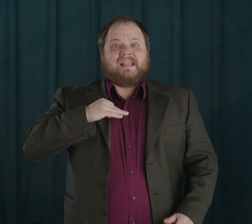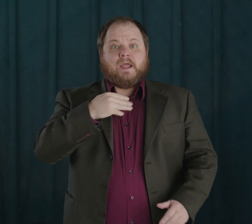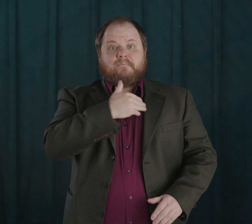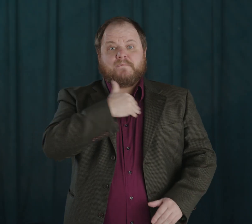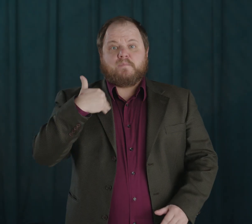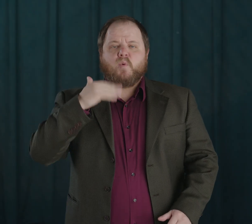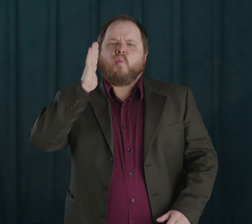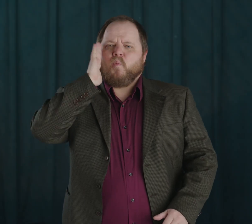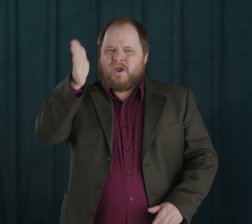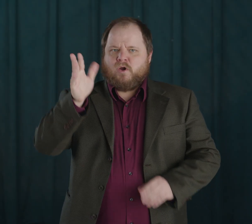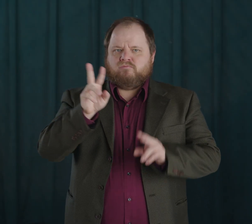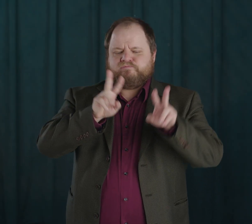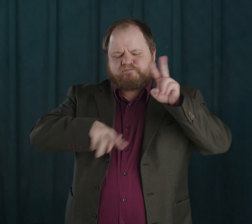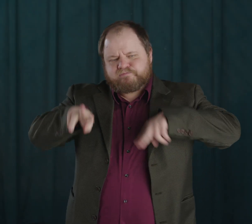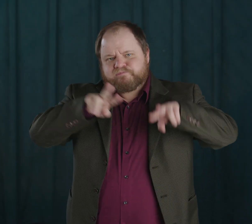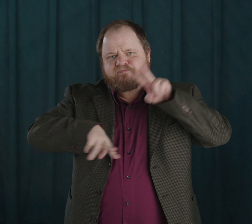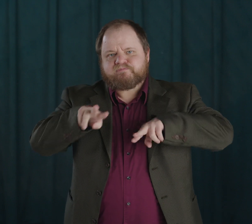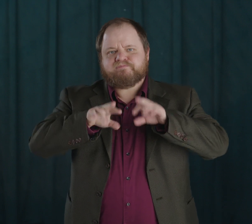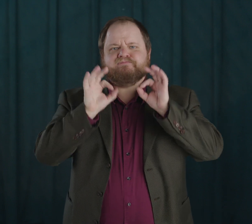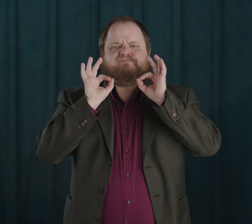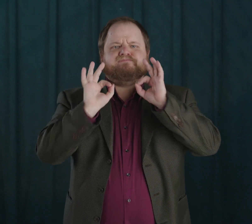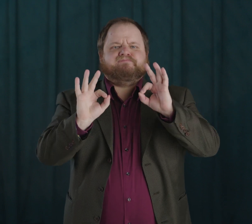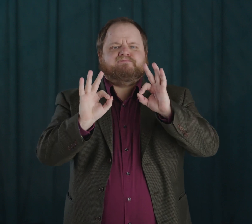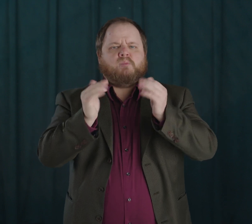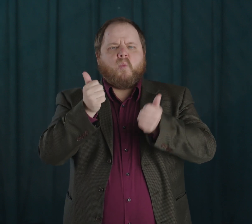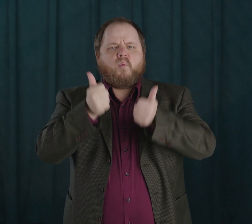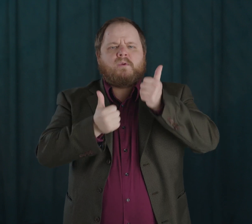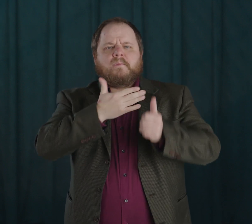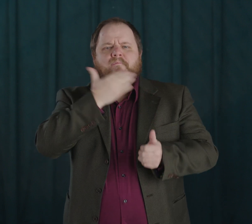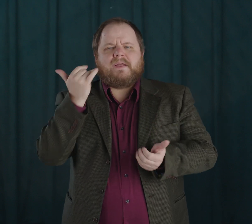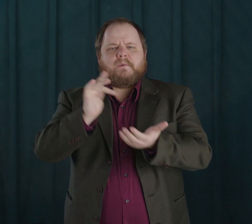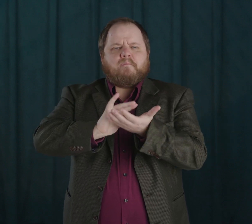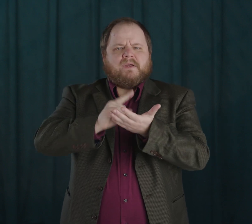A staff member will review it and determine which medication is best for you.